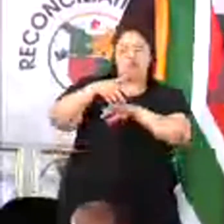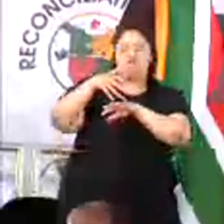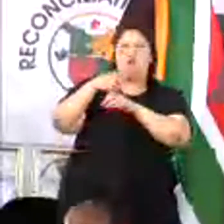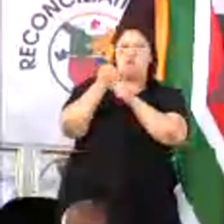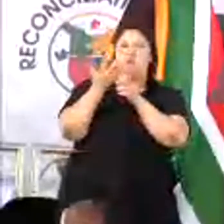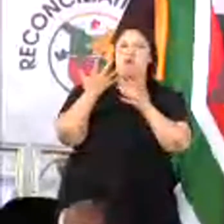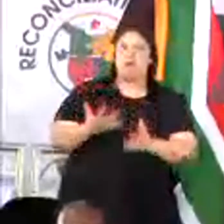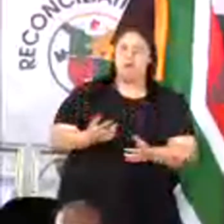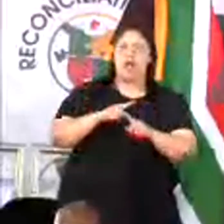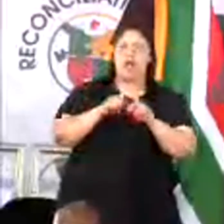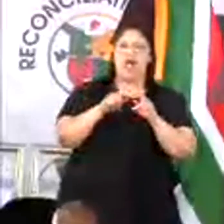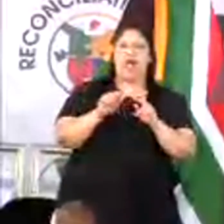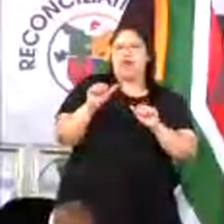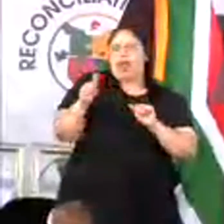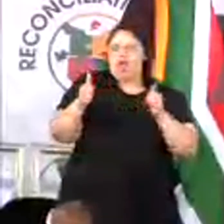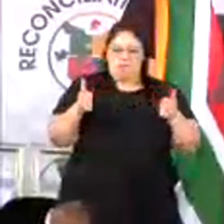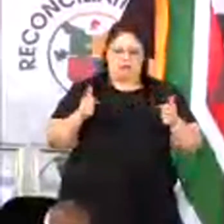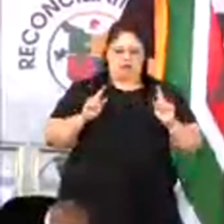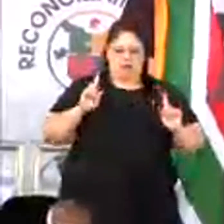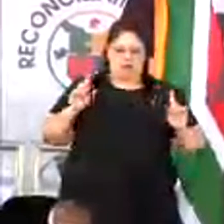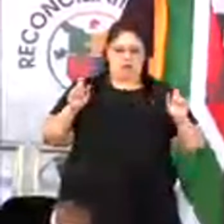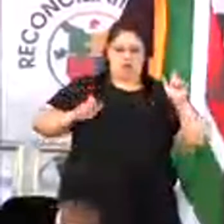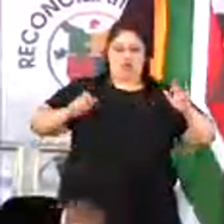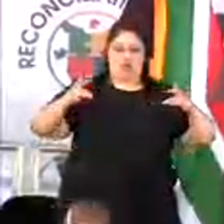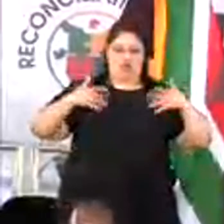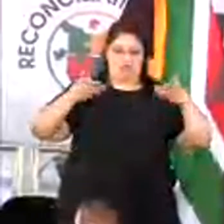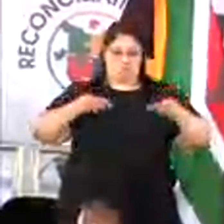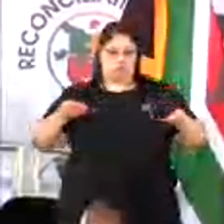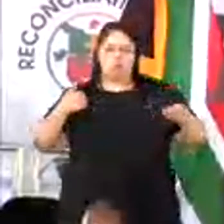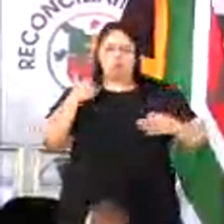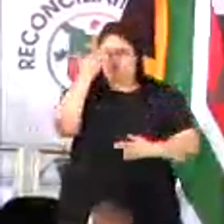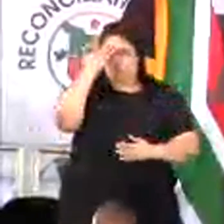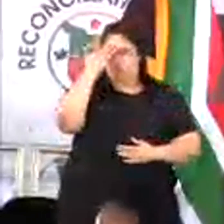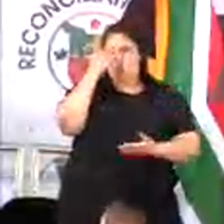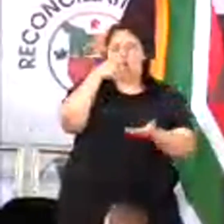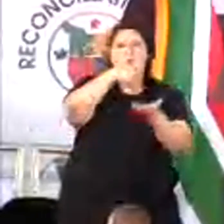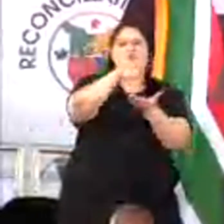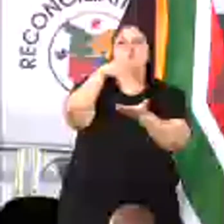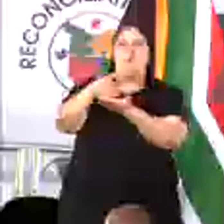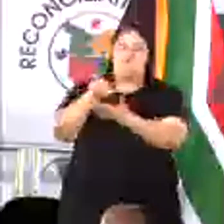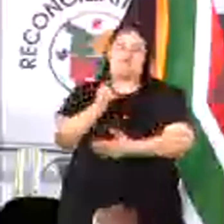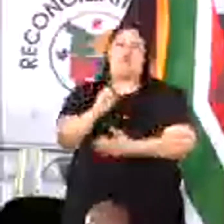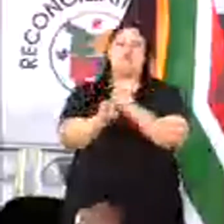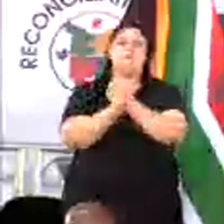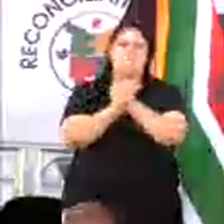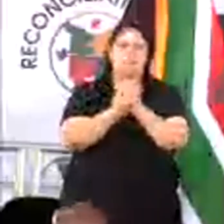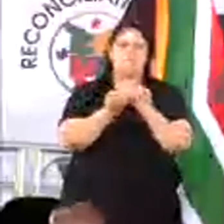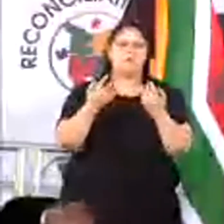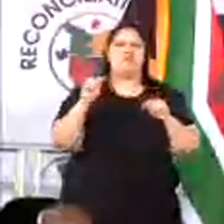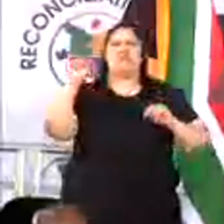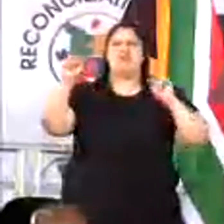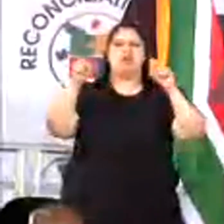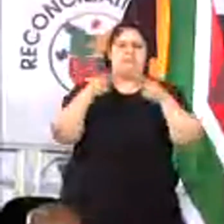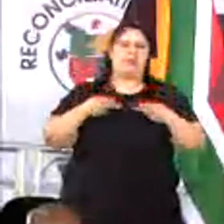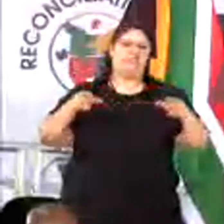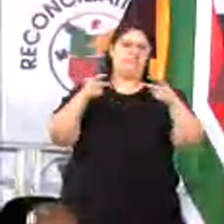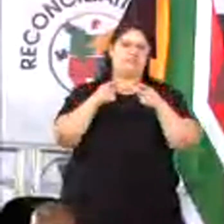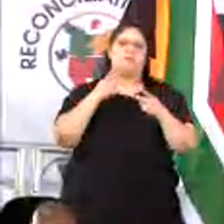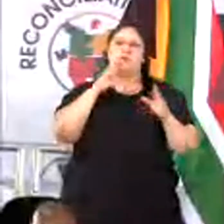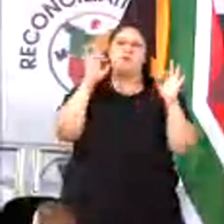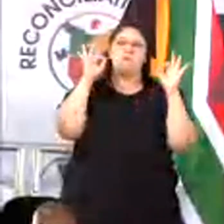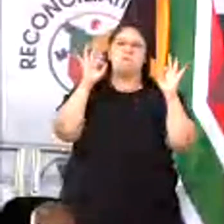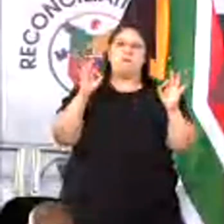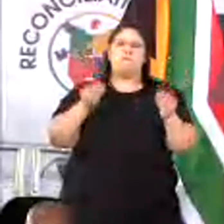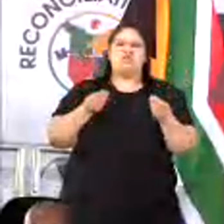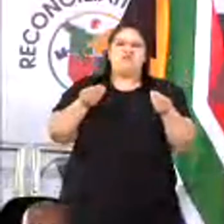workers and labor tenants are still being evicted in a number of places without being